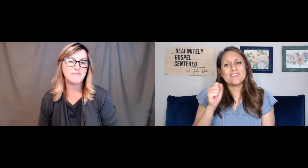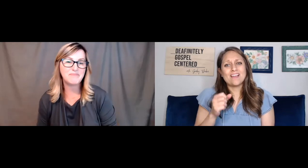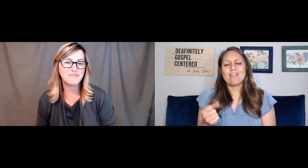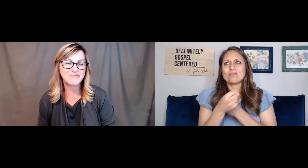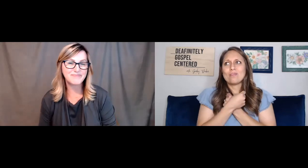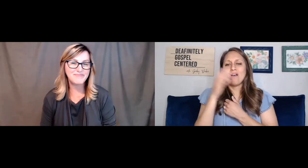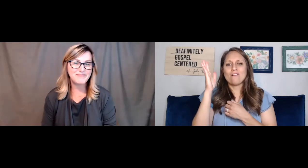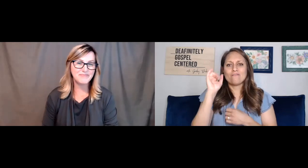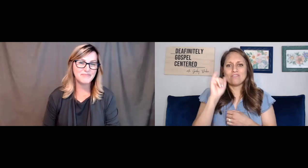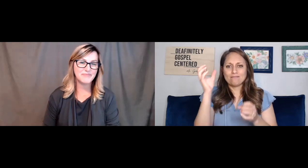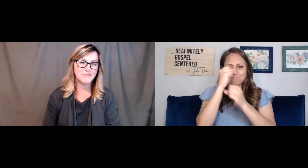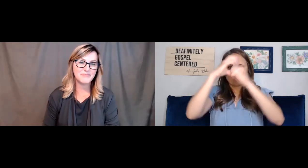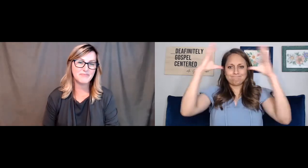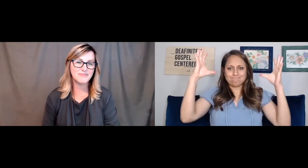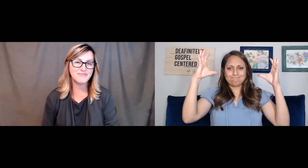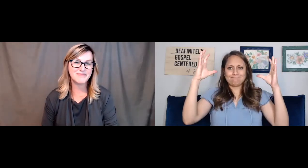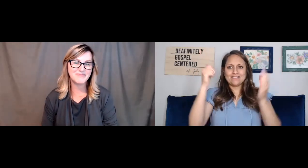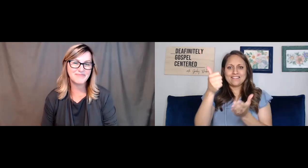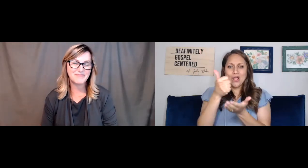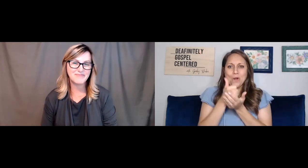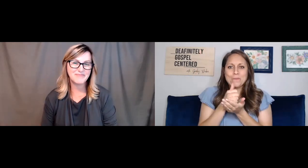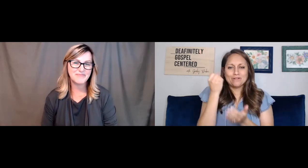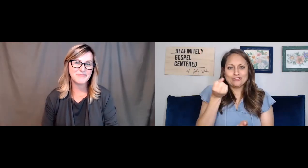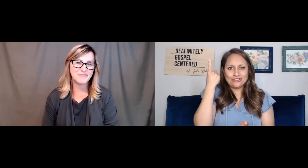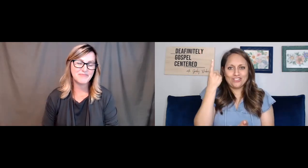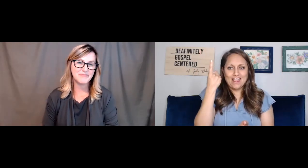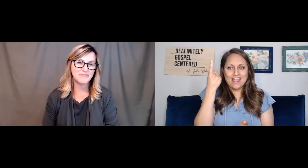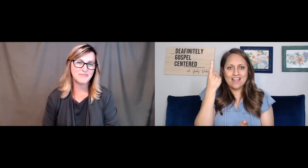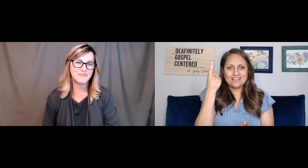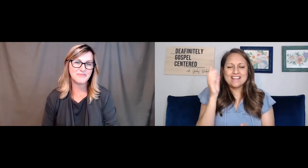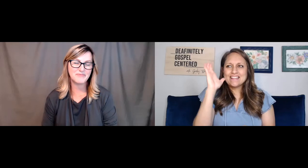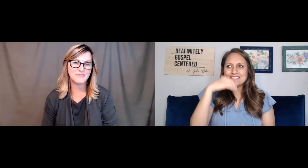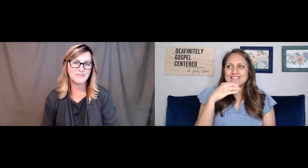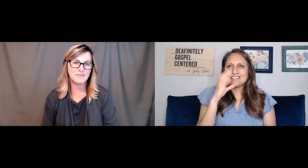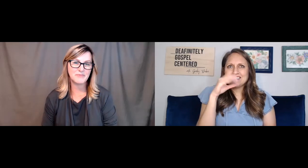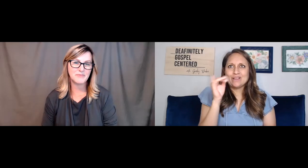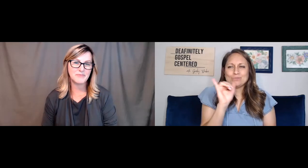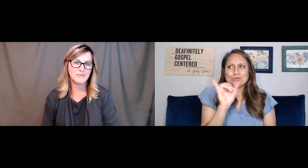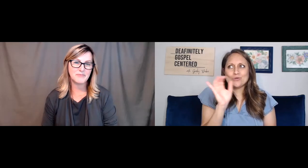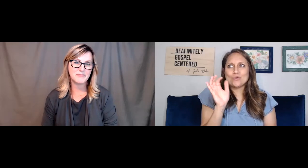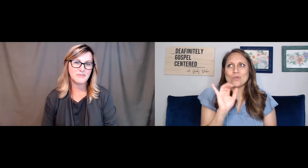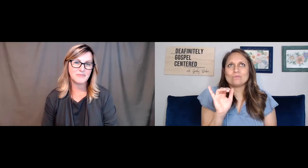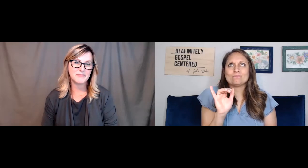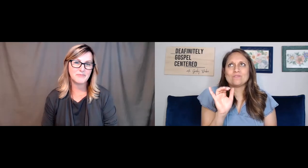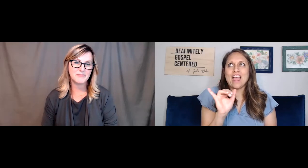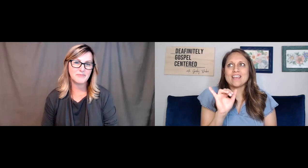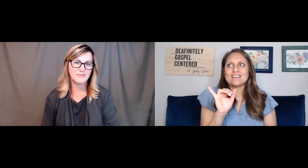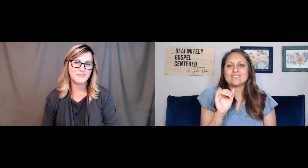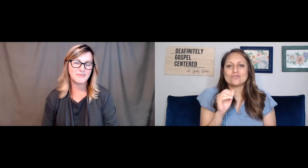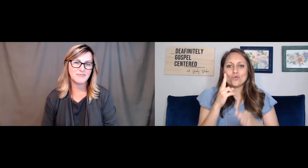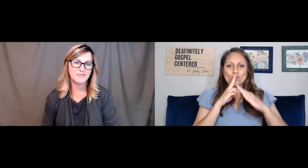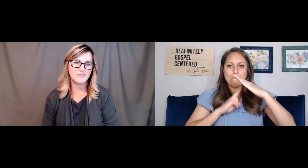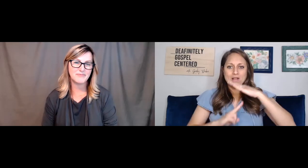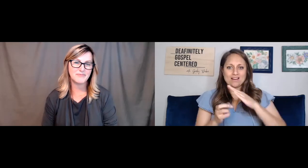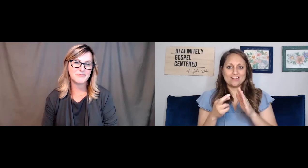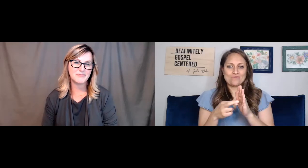I love that imagery you gave us, Dee. It just brings so much for us to be able to really grasp and try to